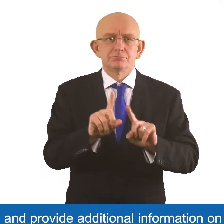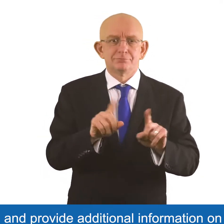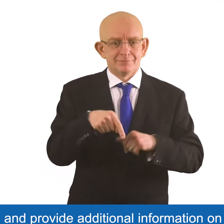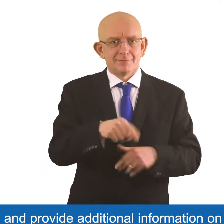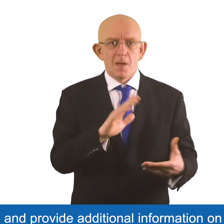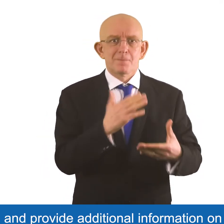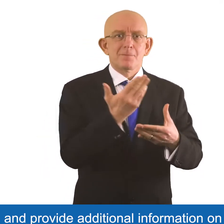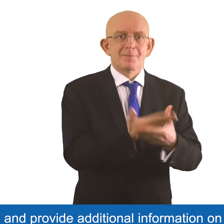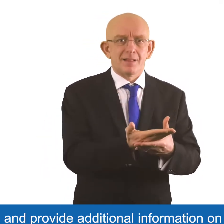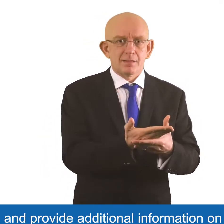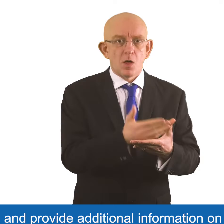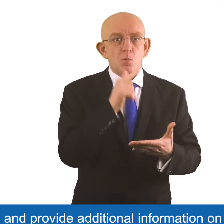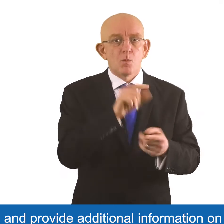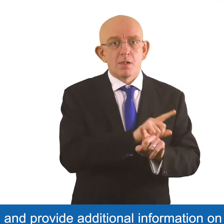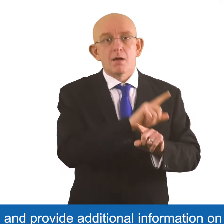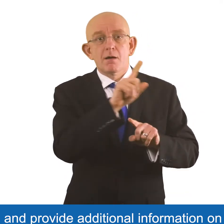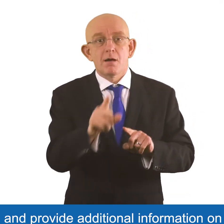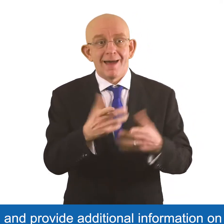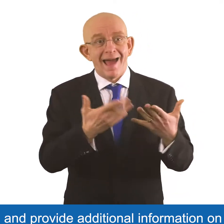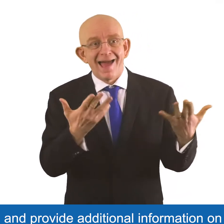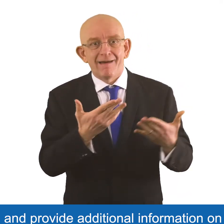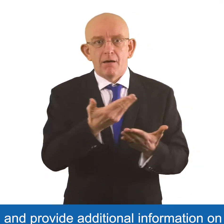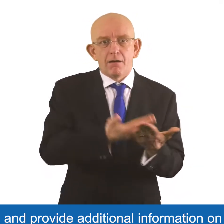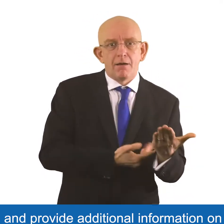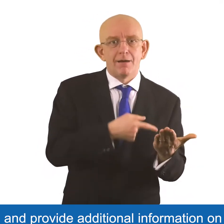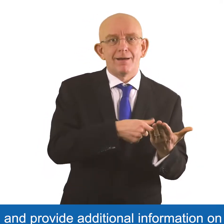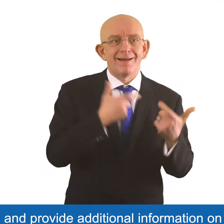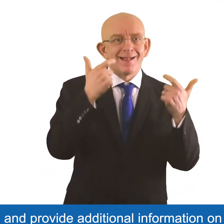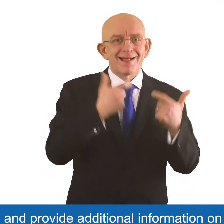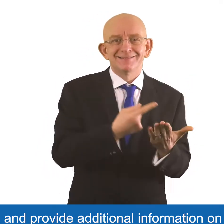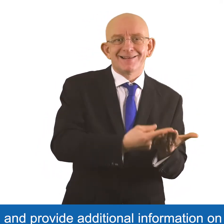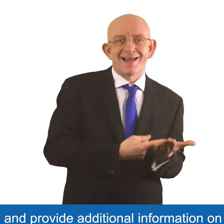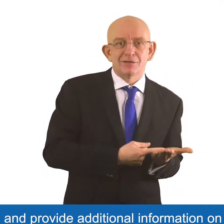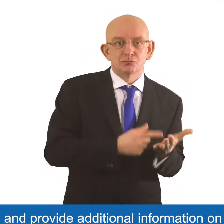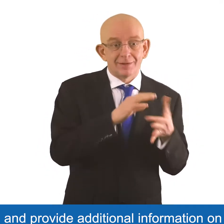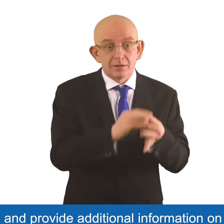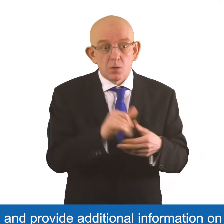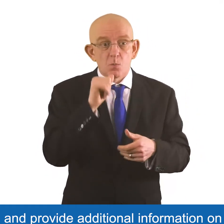and provide additional information on how the bill will affect existing legislation in this area.